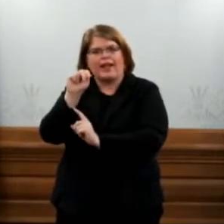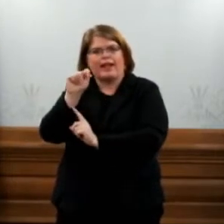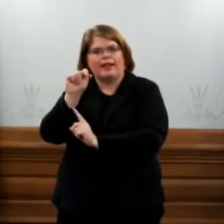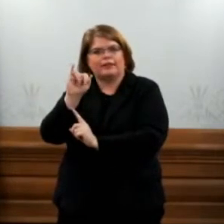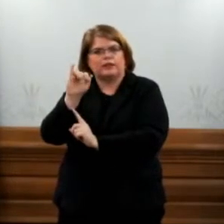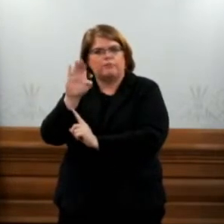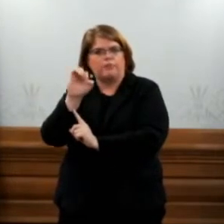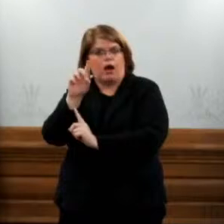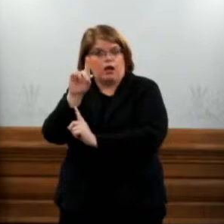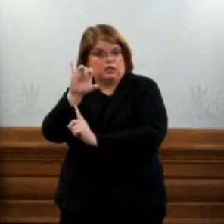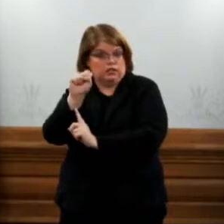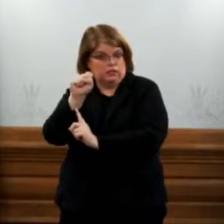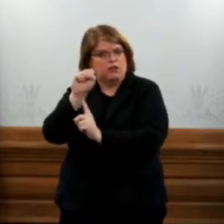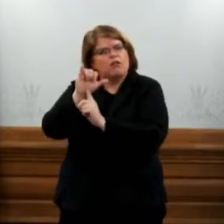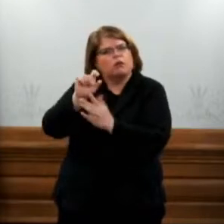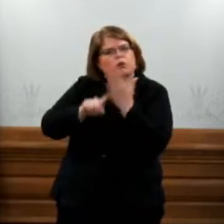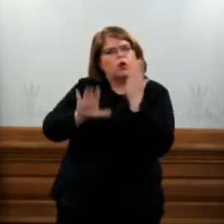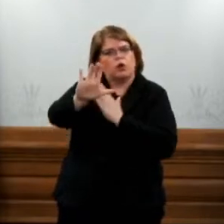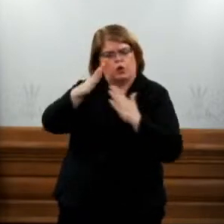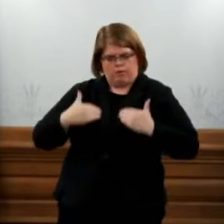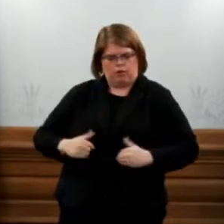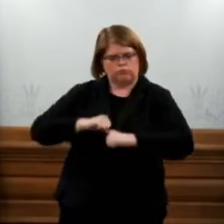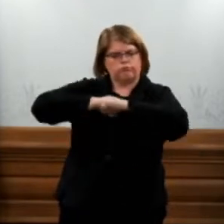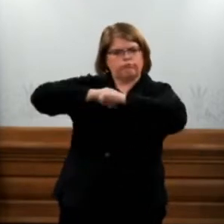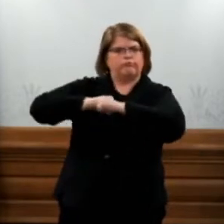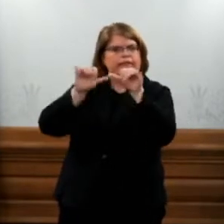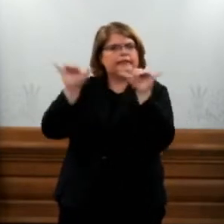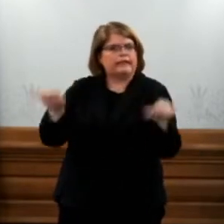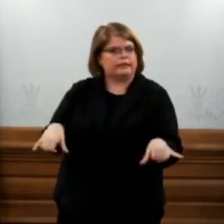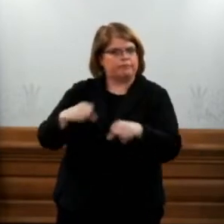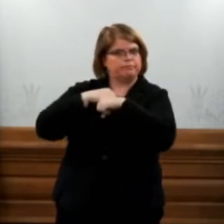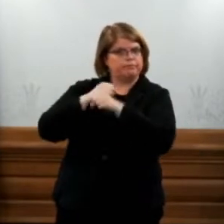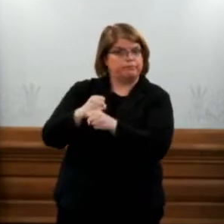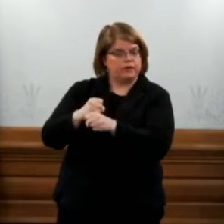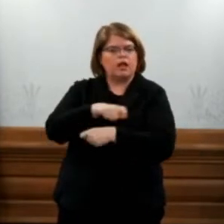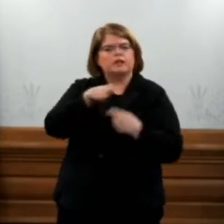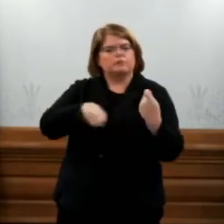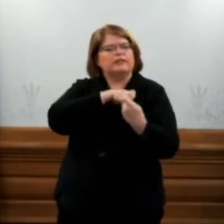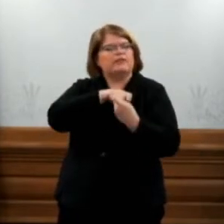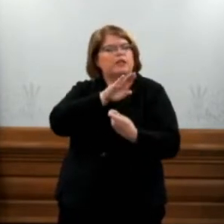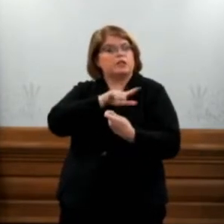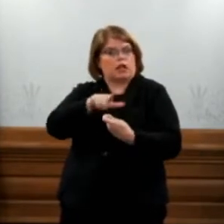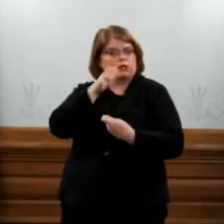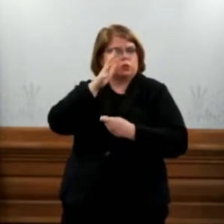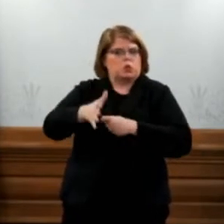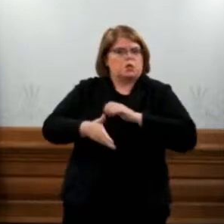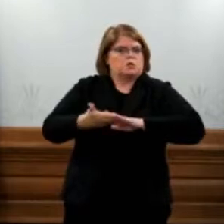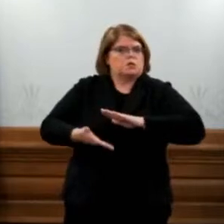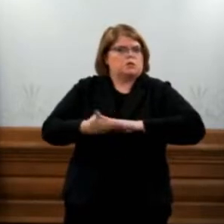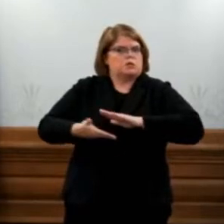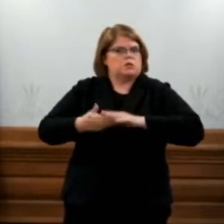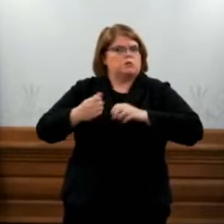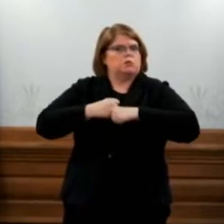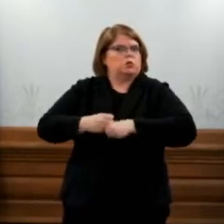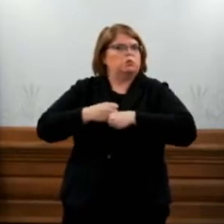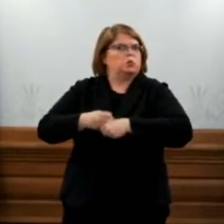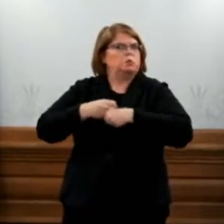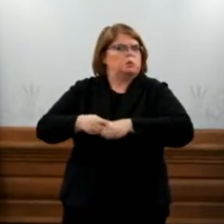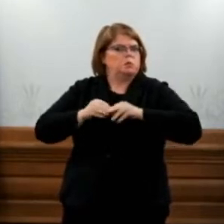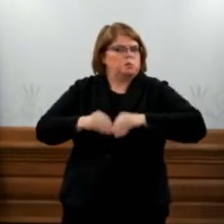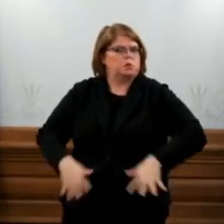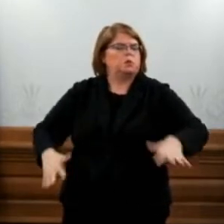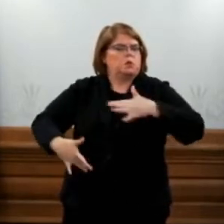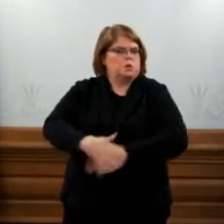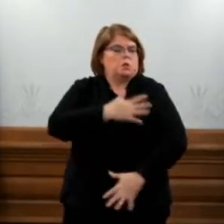immune system creates, and certain cells excrete those antibodies. Those antibodies then cling